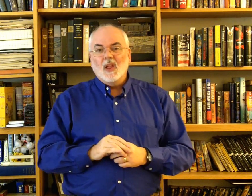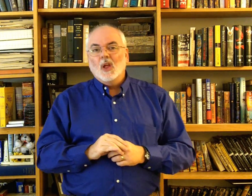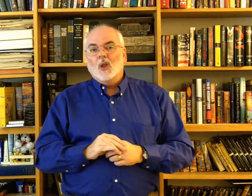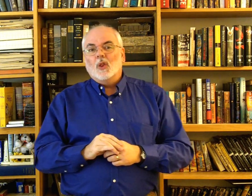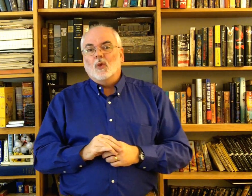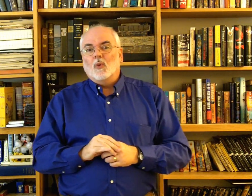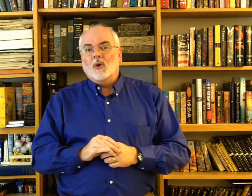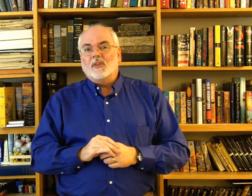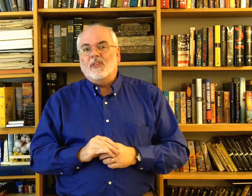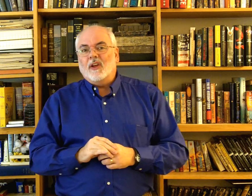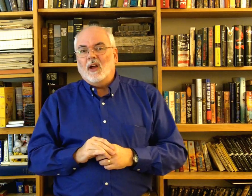The word the